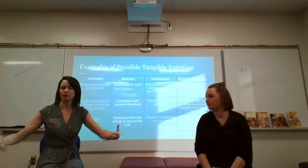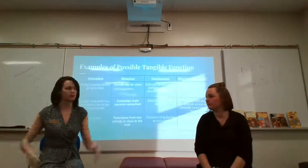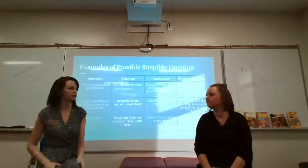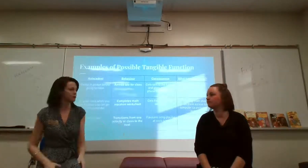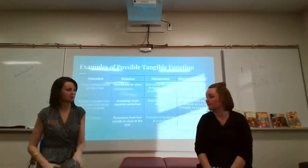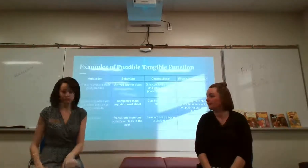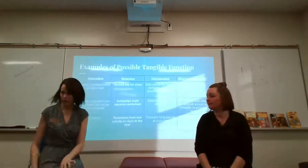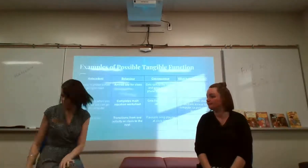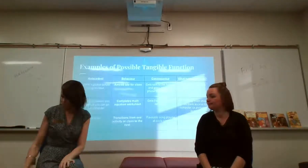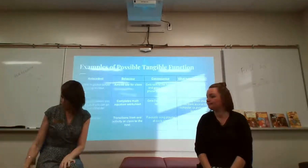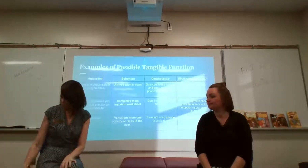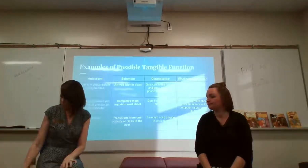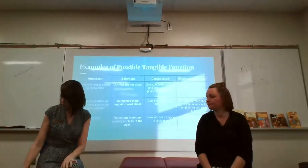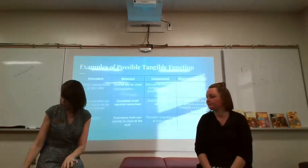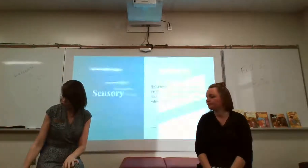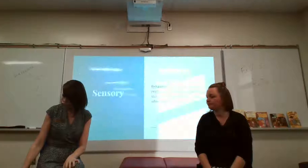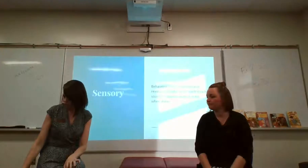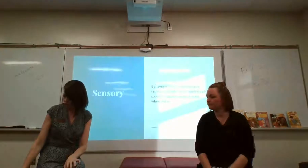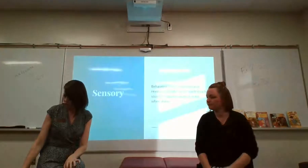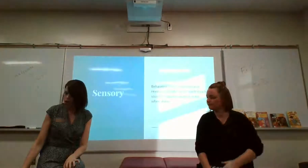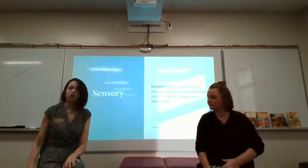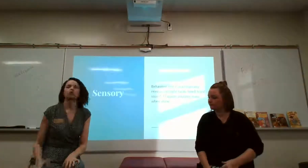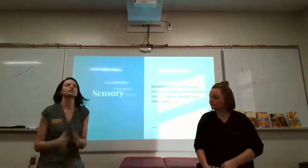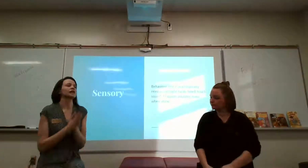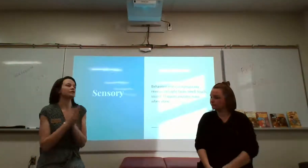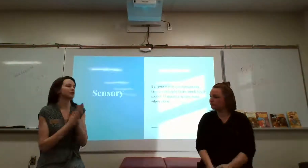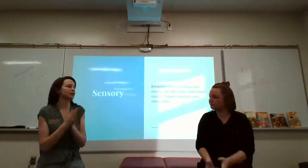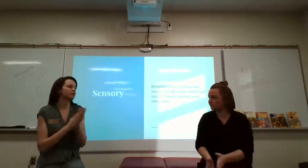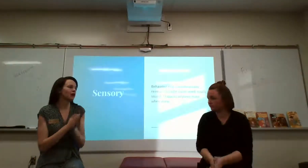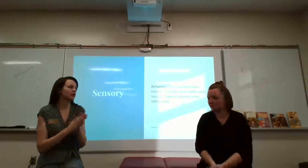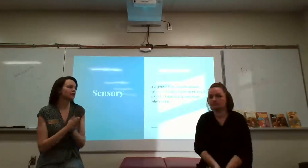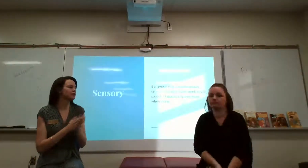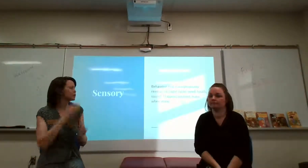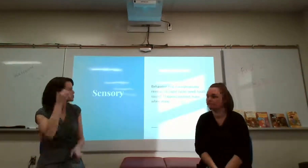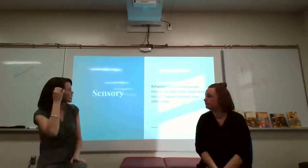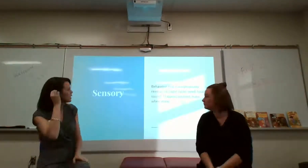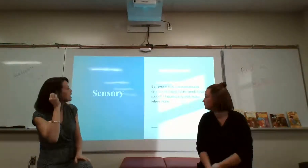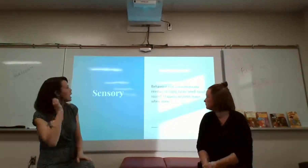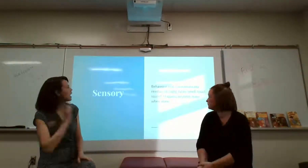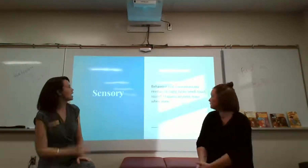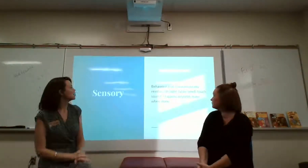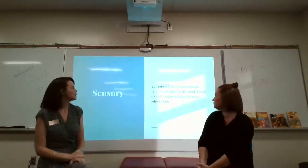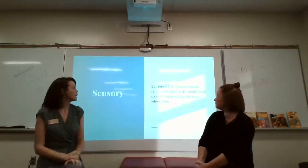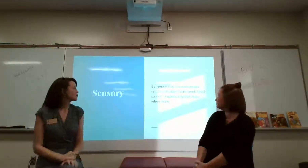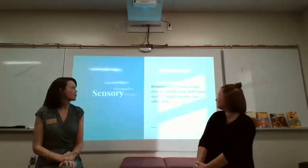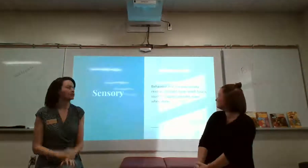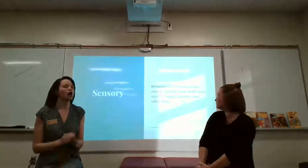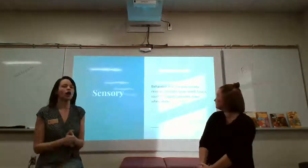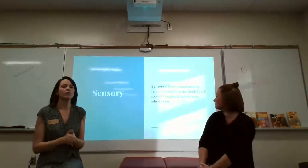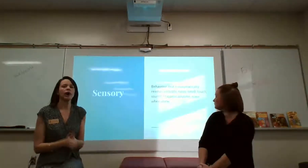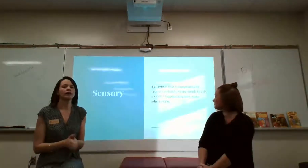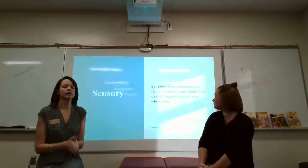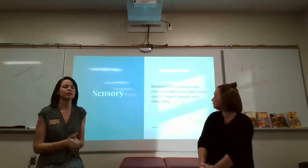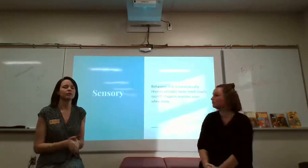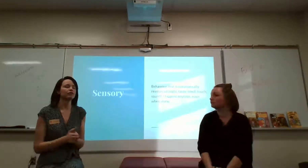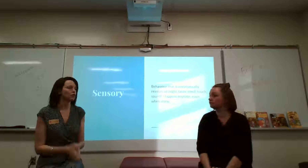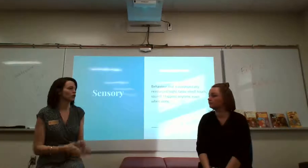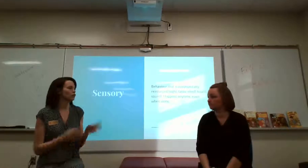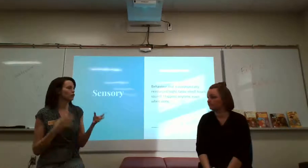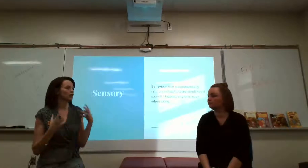sense? Yeah. Cool. Sensory. We love talking about sensory. Behavior that is automatically reinforced. So think